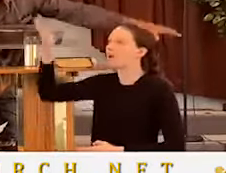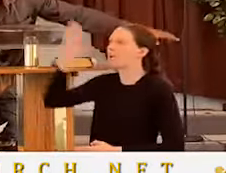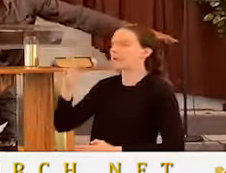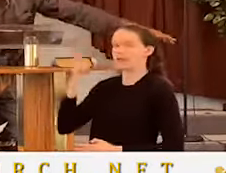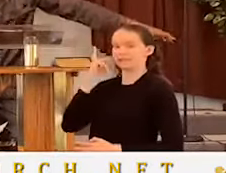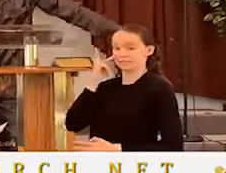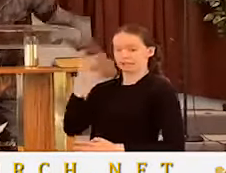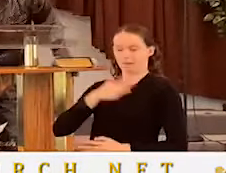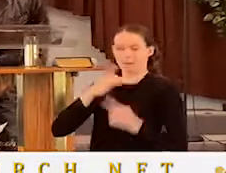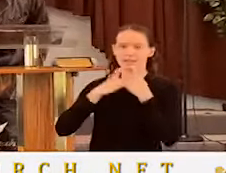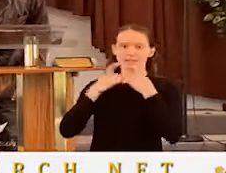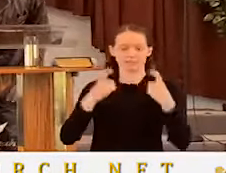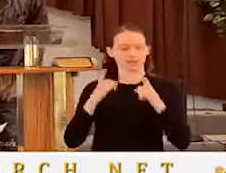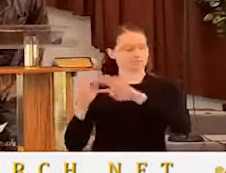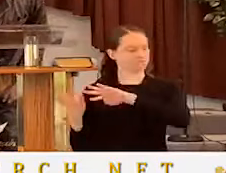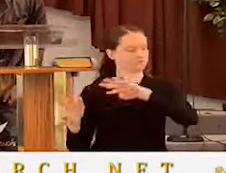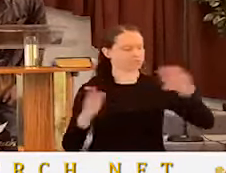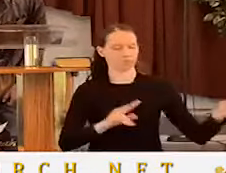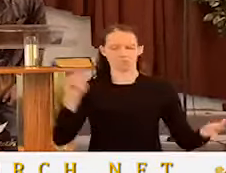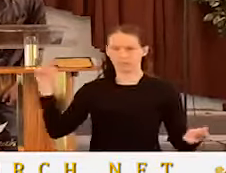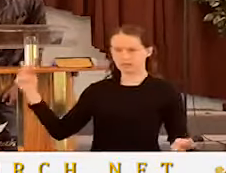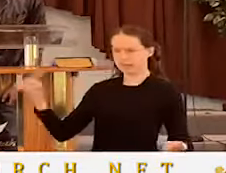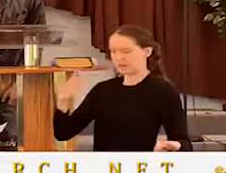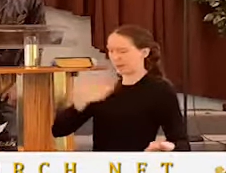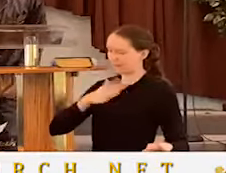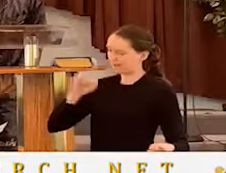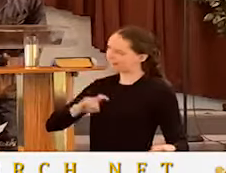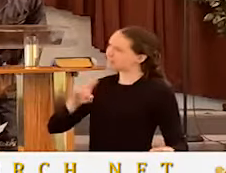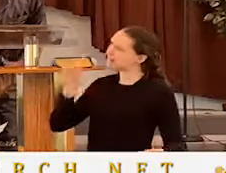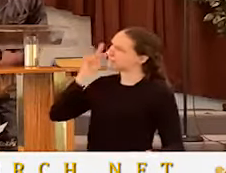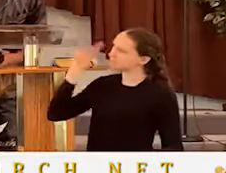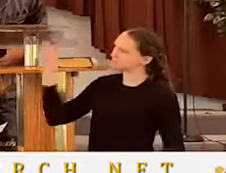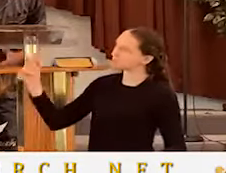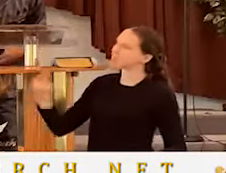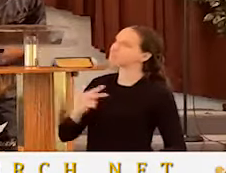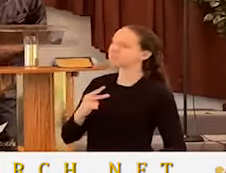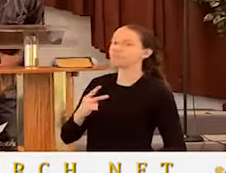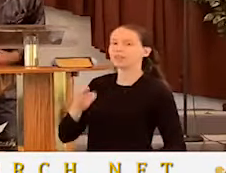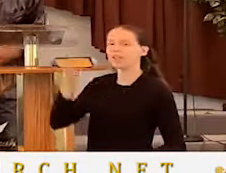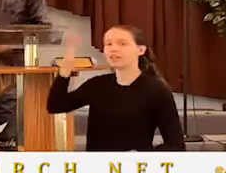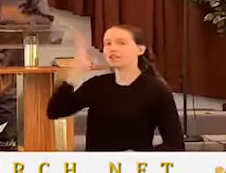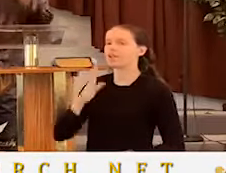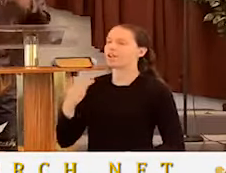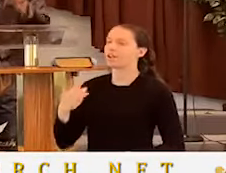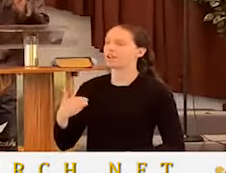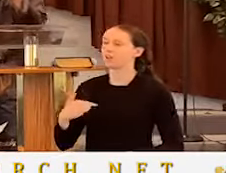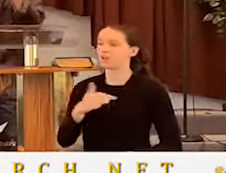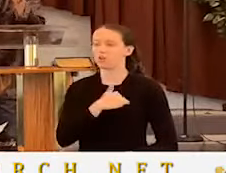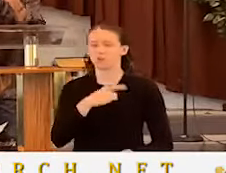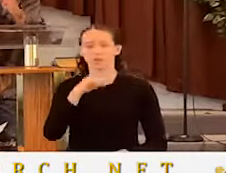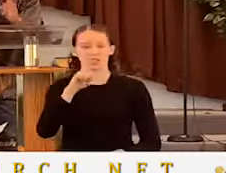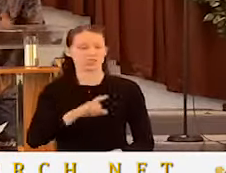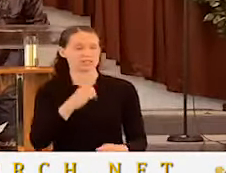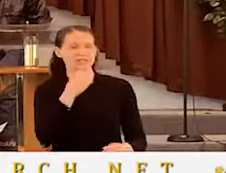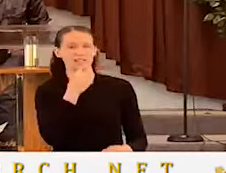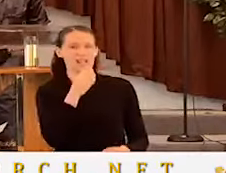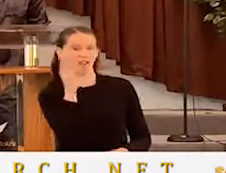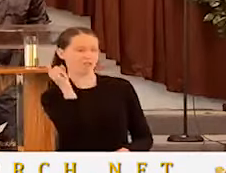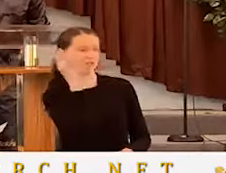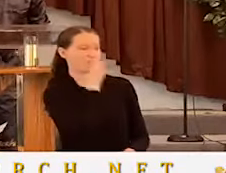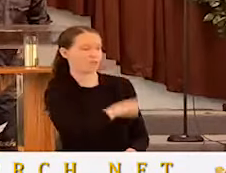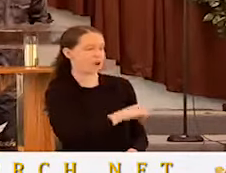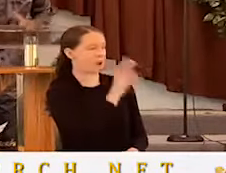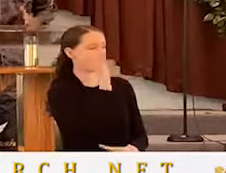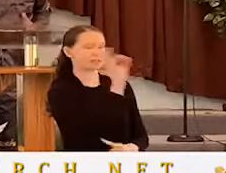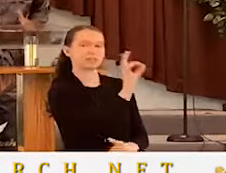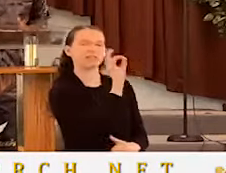my faults and he saw my needs. Oh my God, we should be fighting false teaching. We